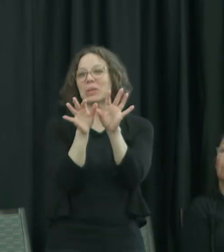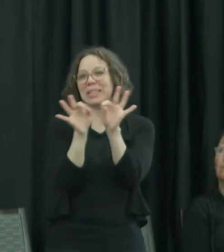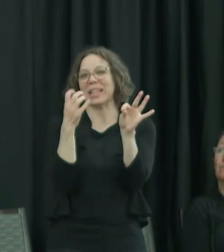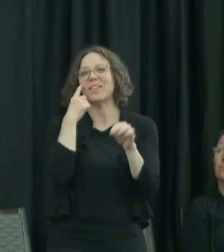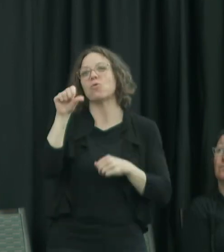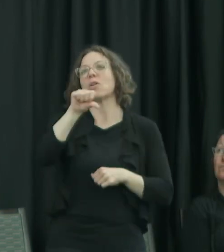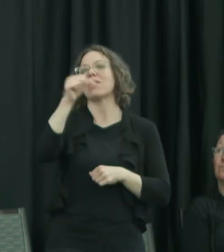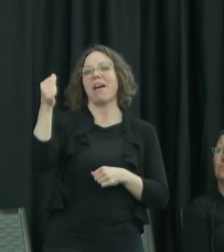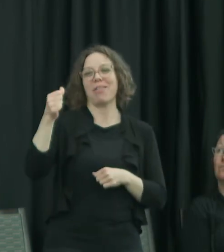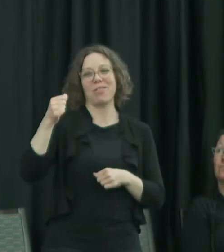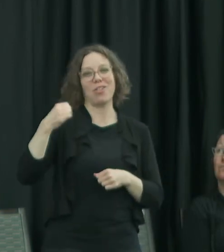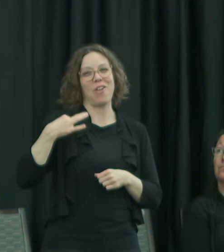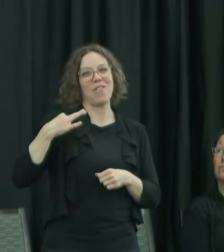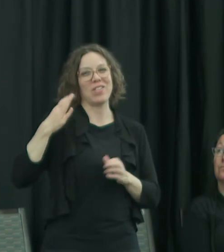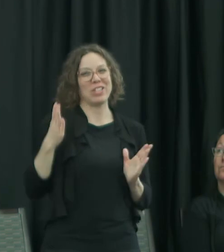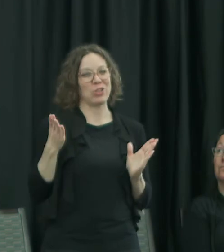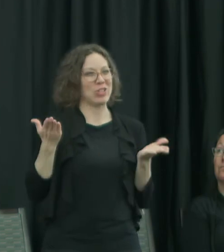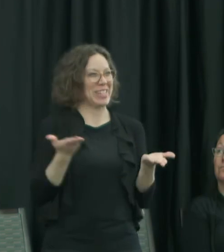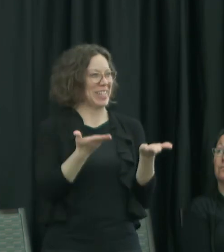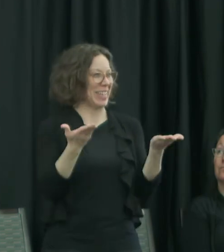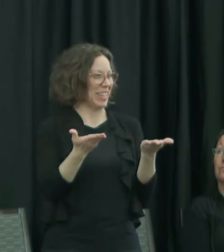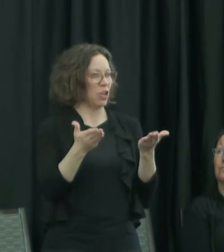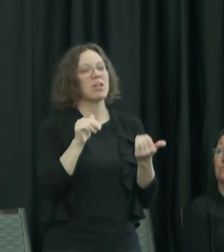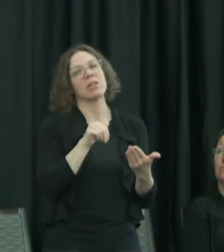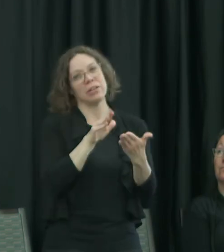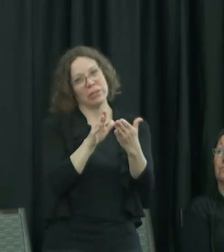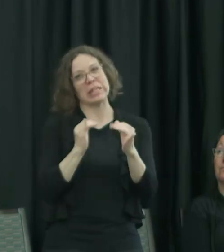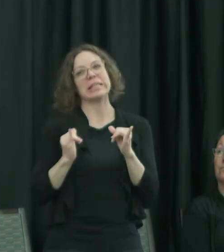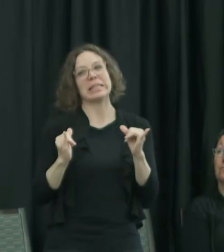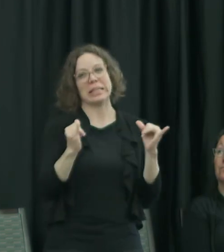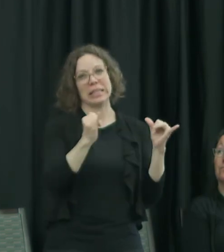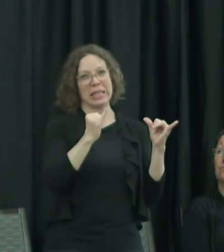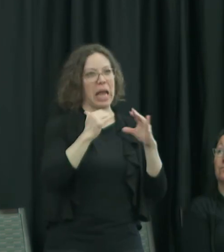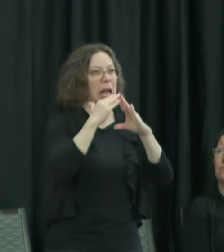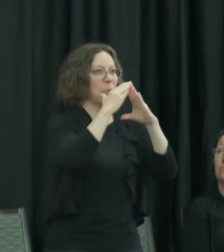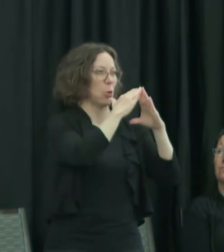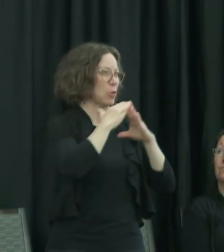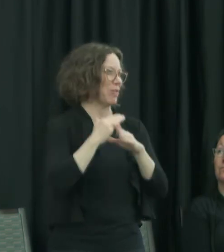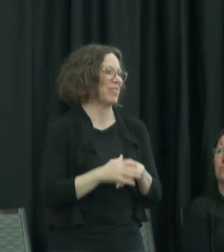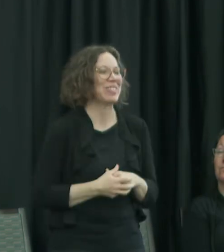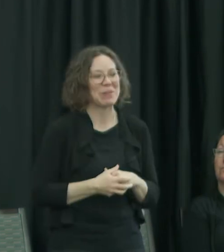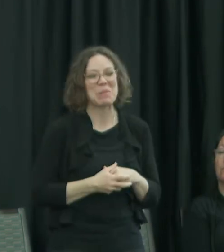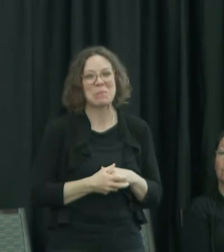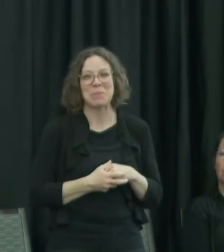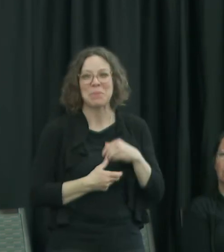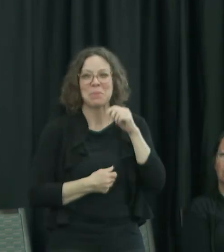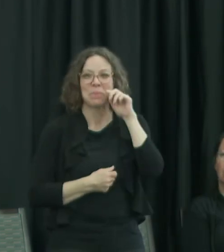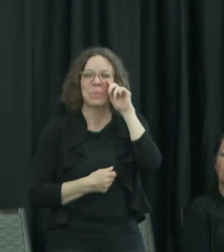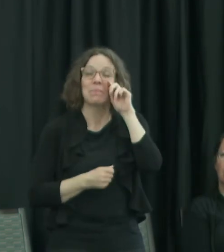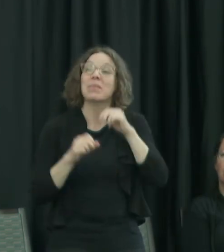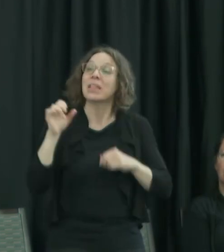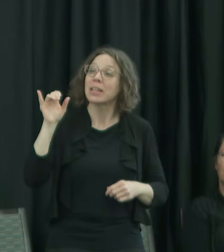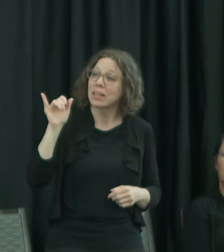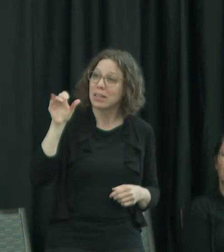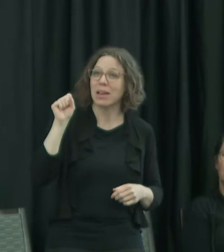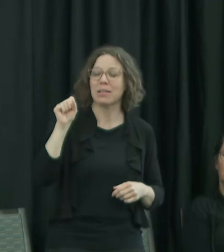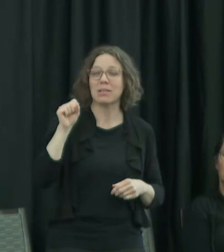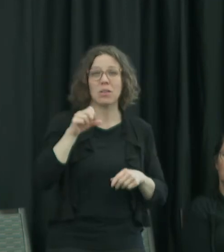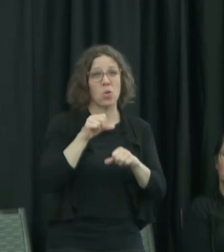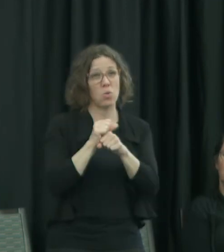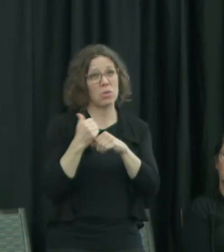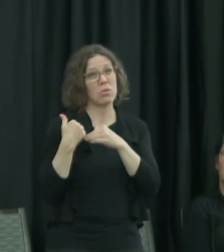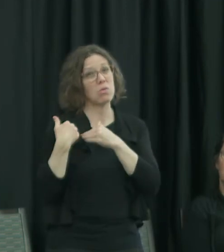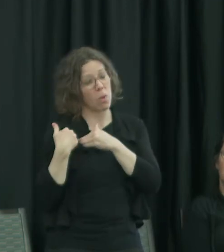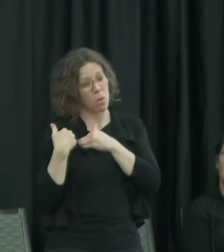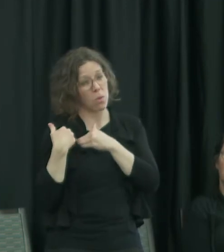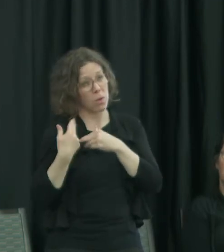other elected officials here, they have faced almost the exact same hurdles and obstacles. Yes, the workload has